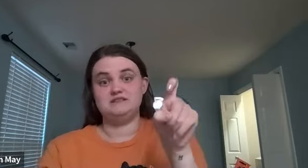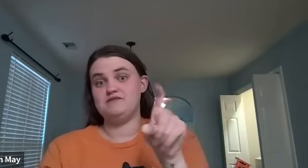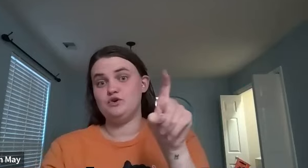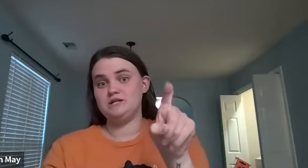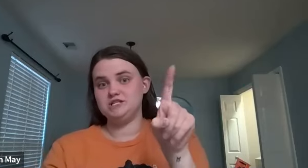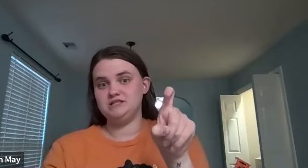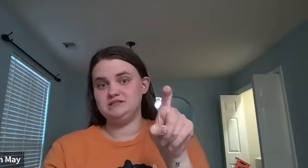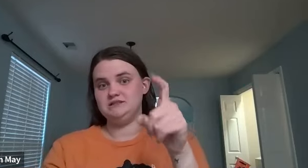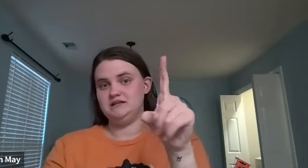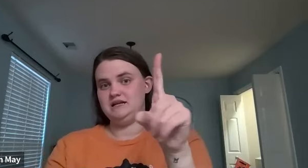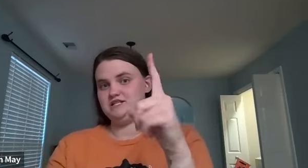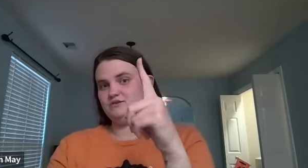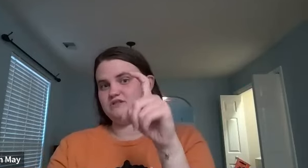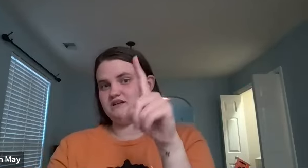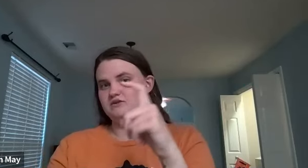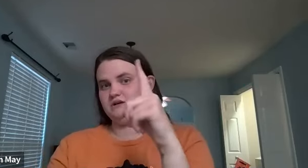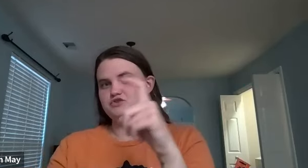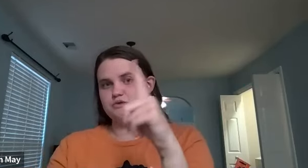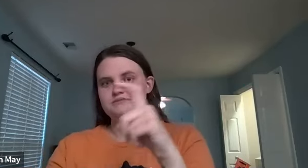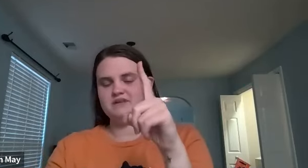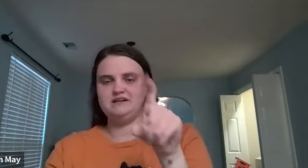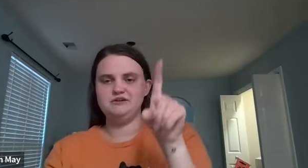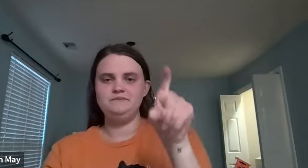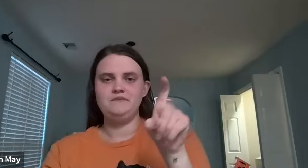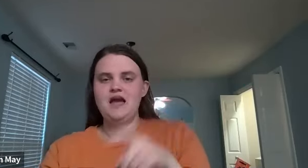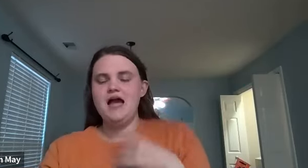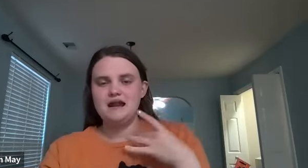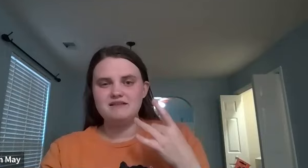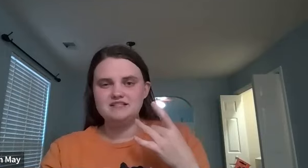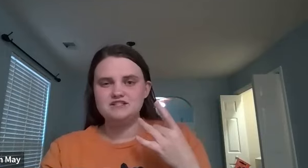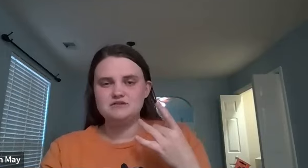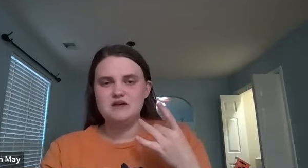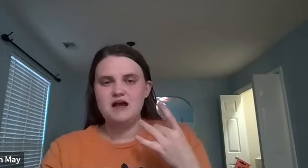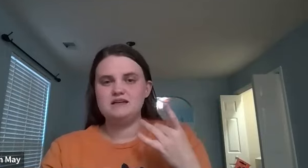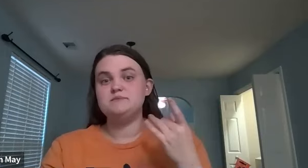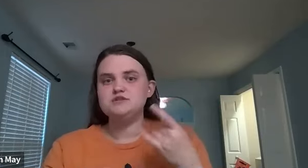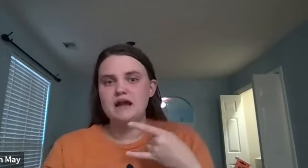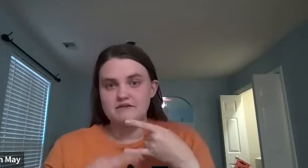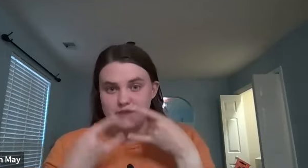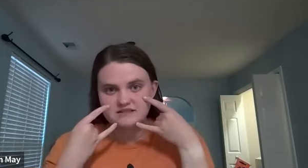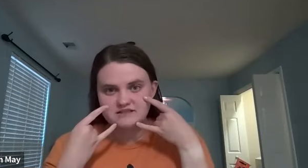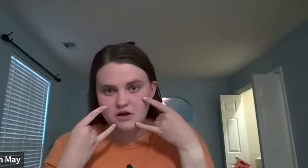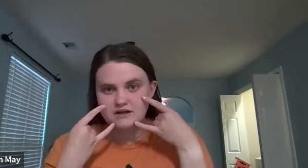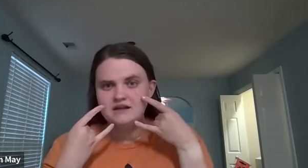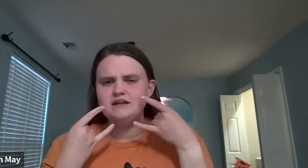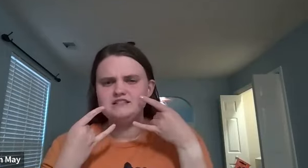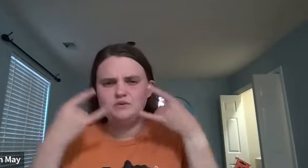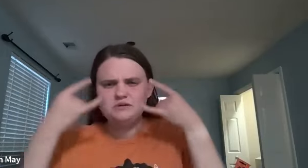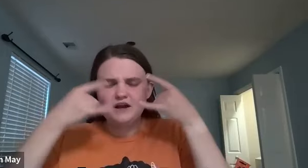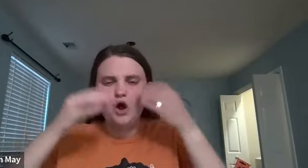sign for question. It's just almost like a little inchworm kind of deal. And I like to do that, especially when I have masks on, because it's always kind of hard